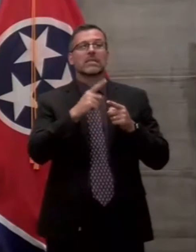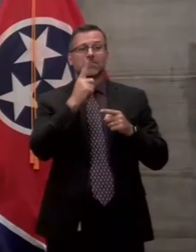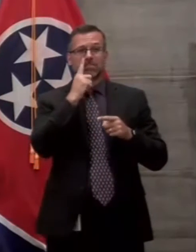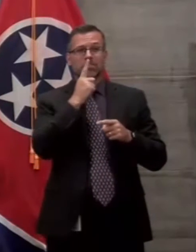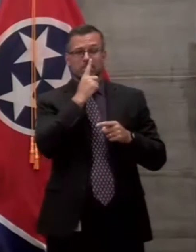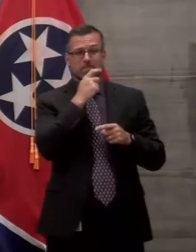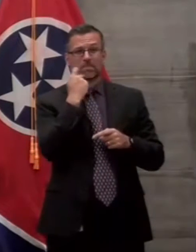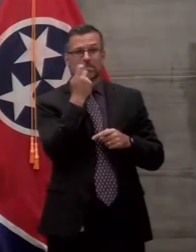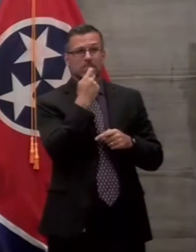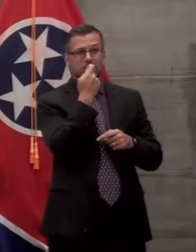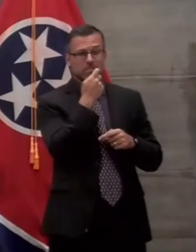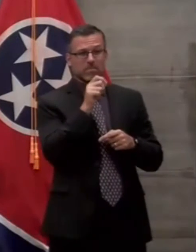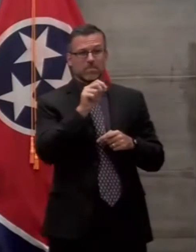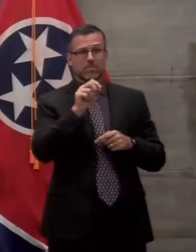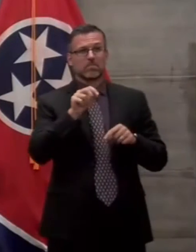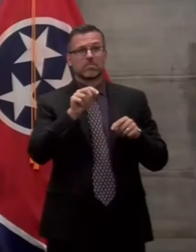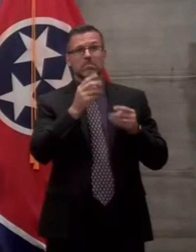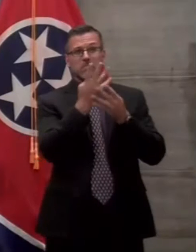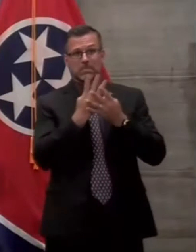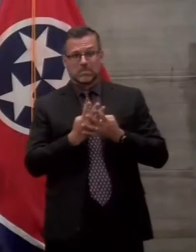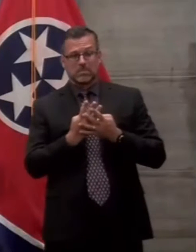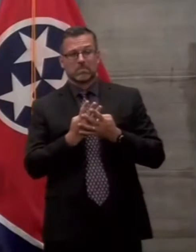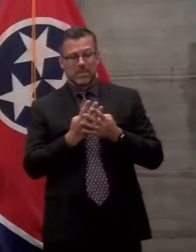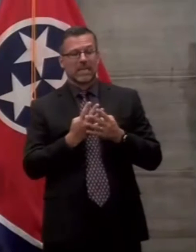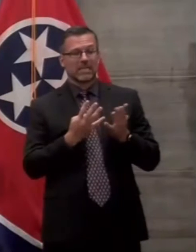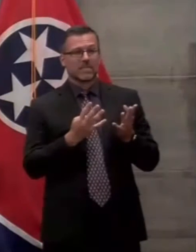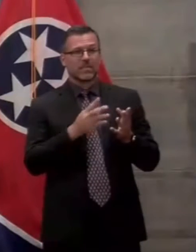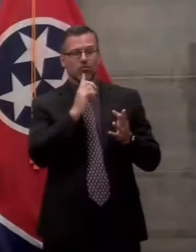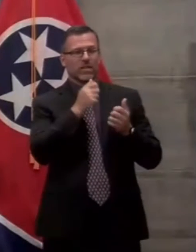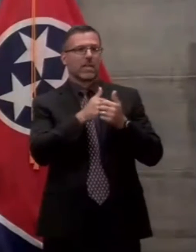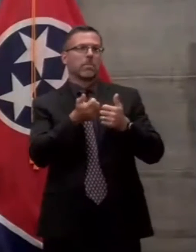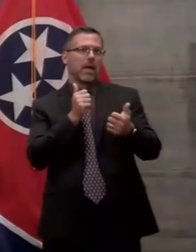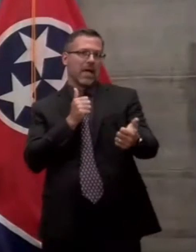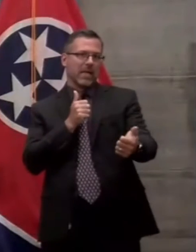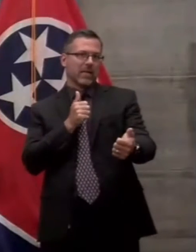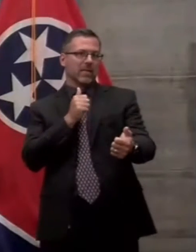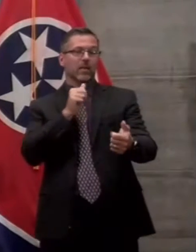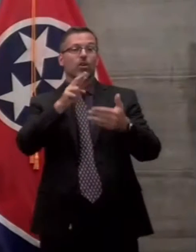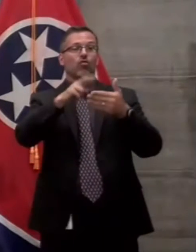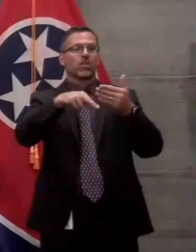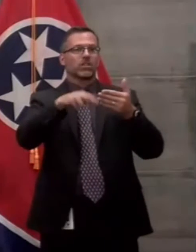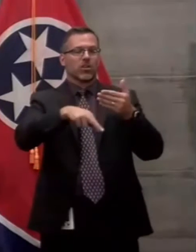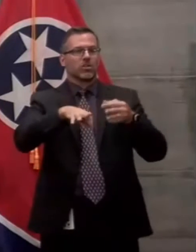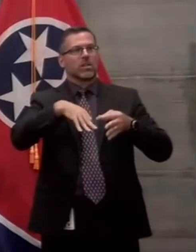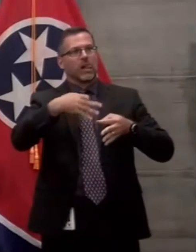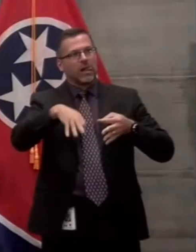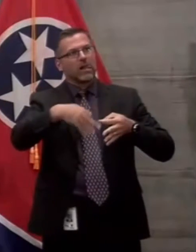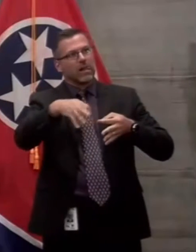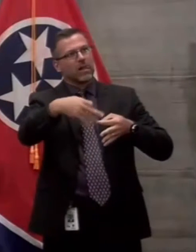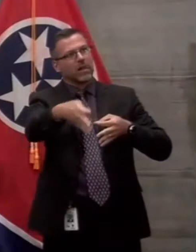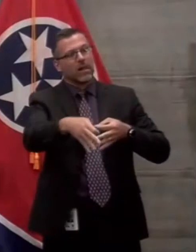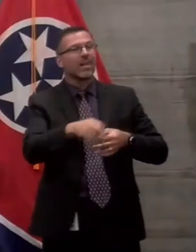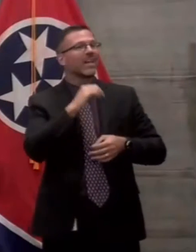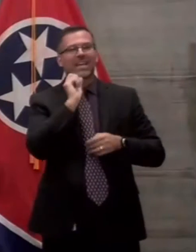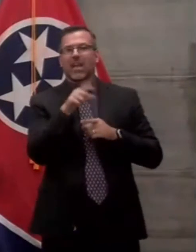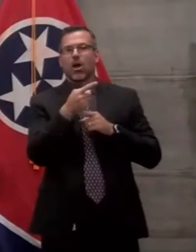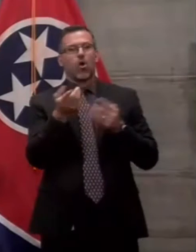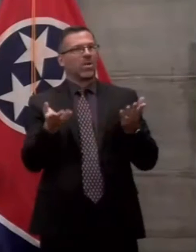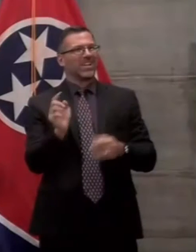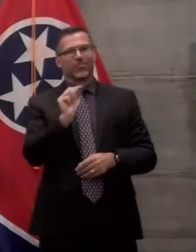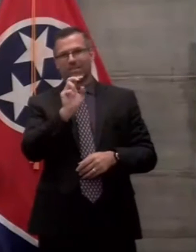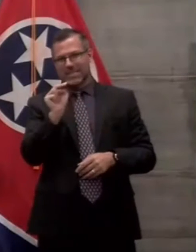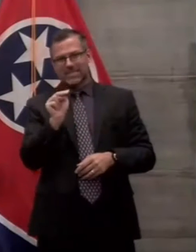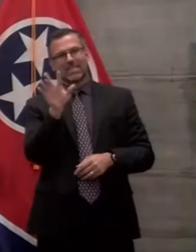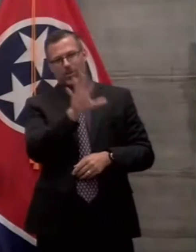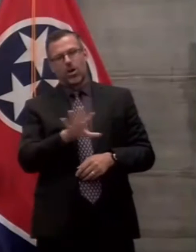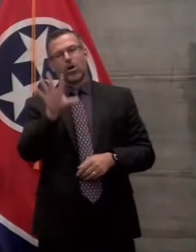want to preface this by saying this is a national issue. This is not something that is specific here in Tennessee, but it is certainly affecting us here